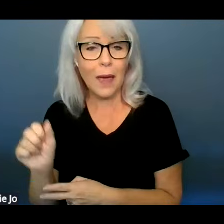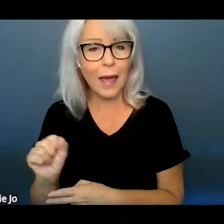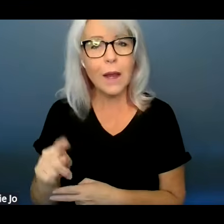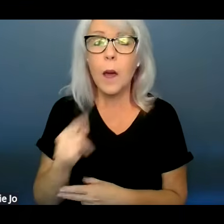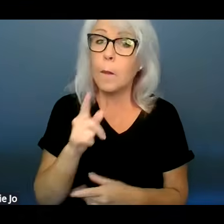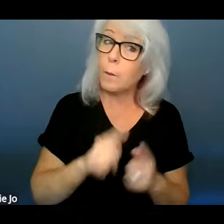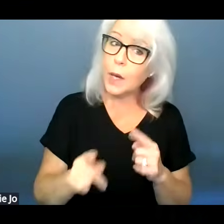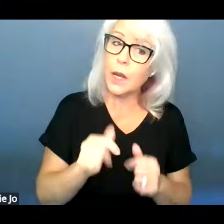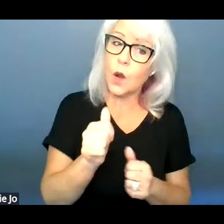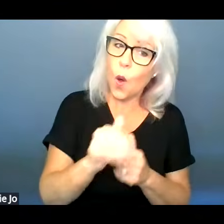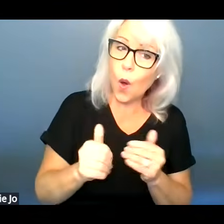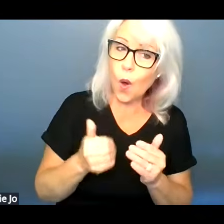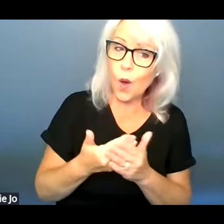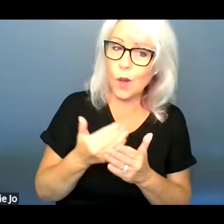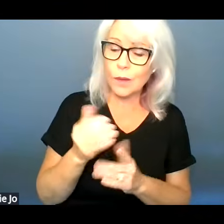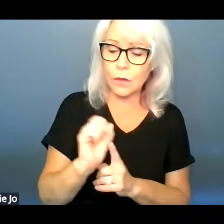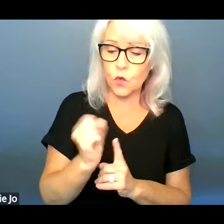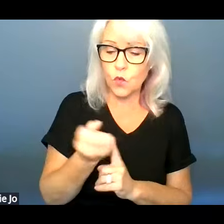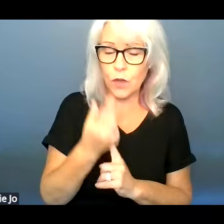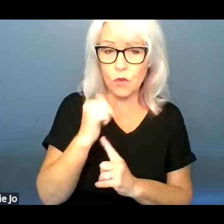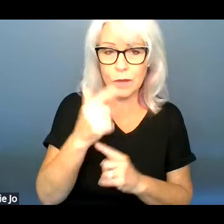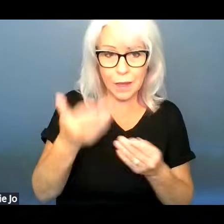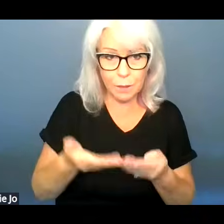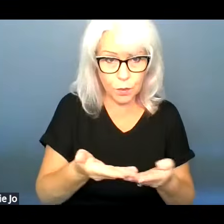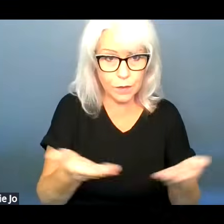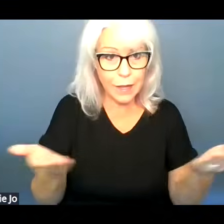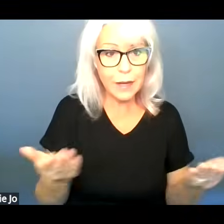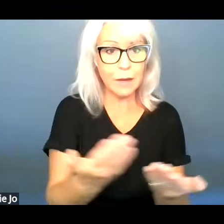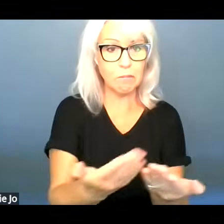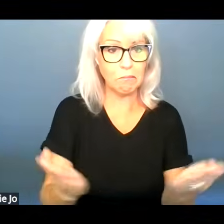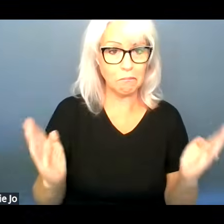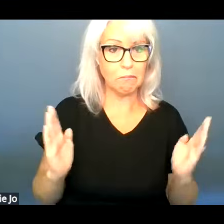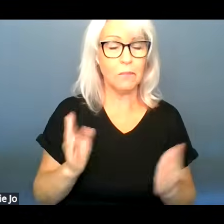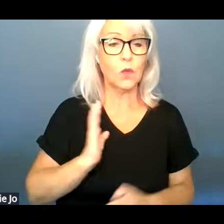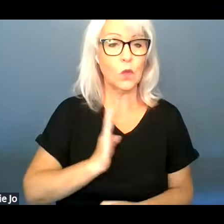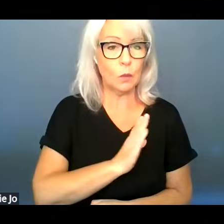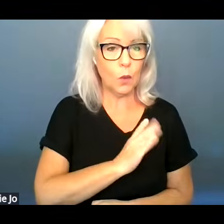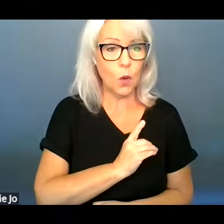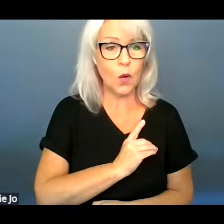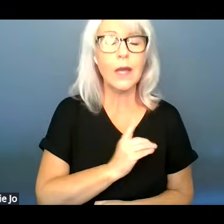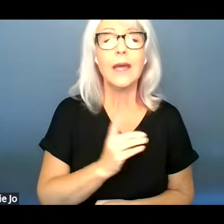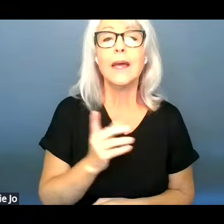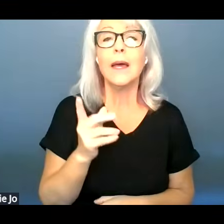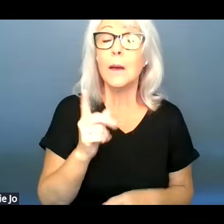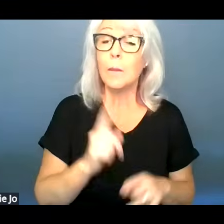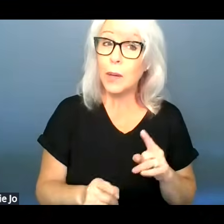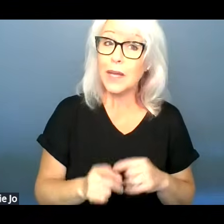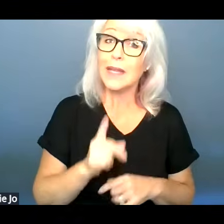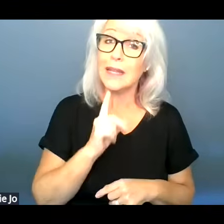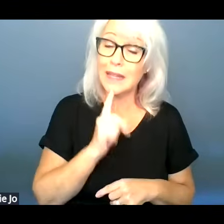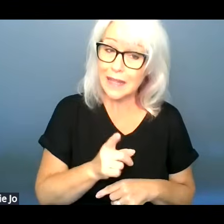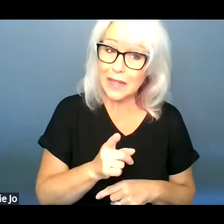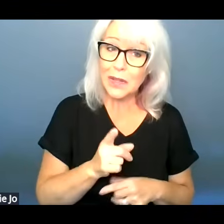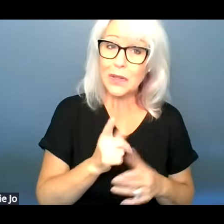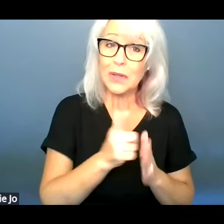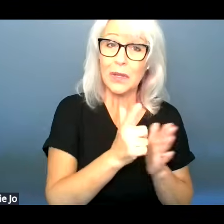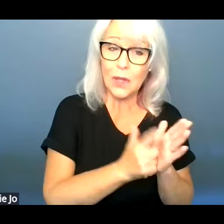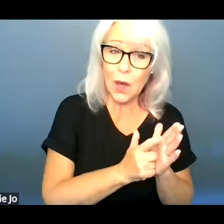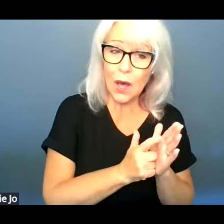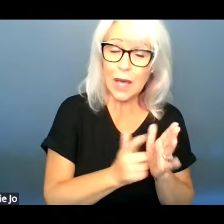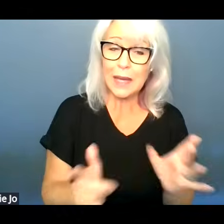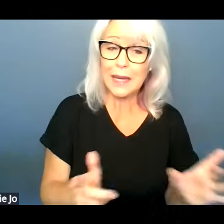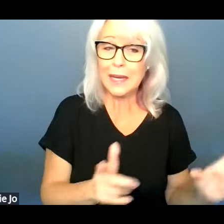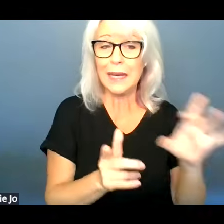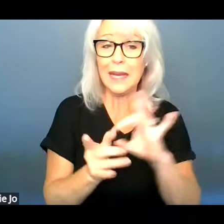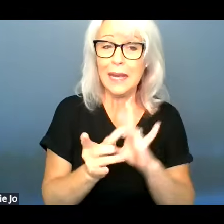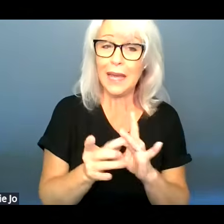comes before this board, it's going to be a little bit different. But still, the statutory, in addition to the law,